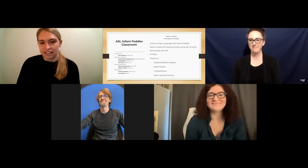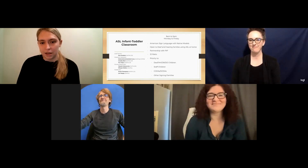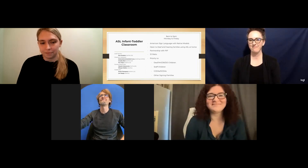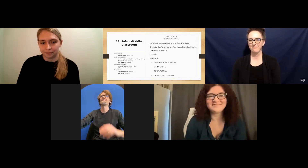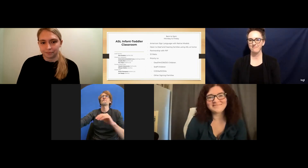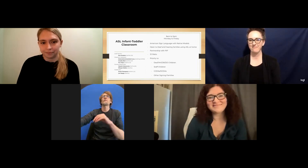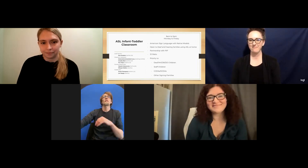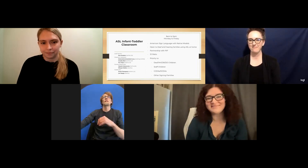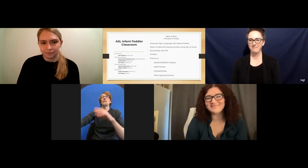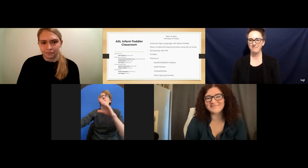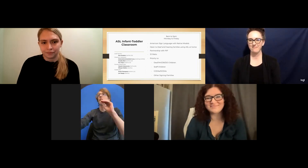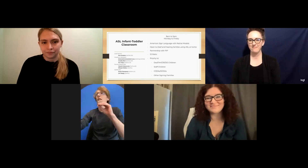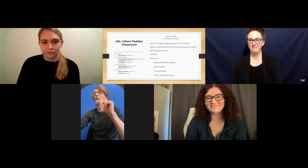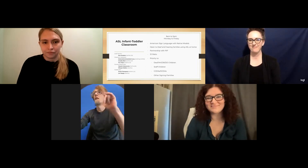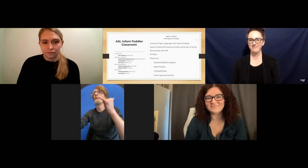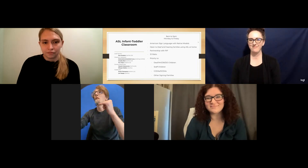with Sam.